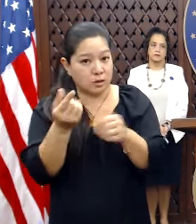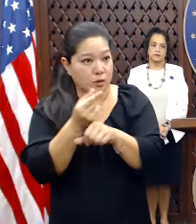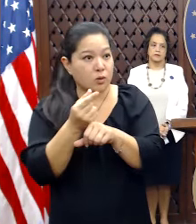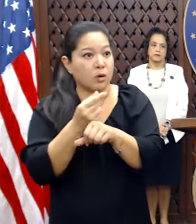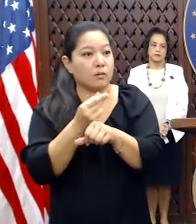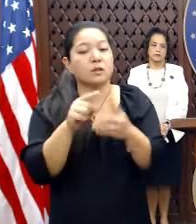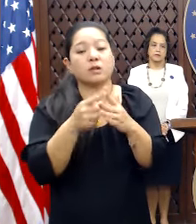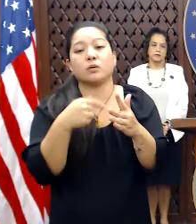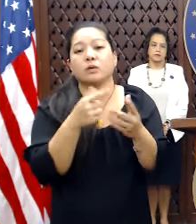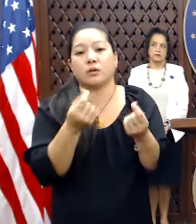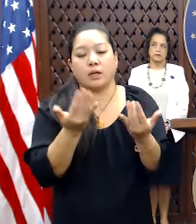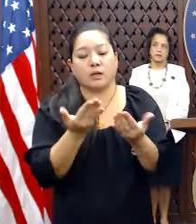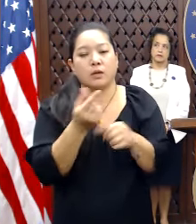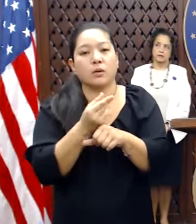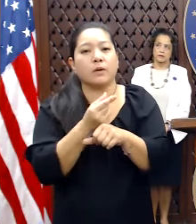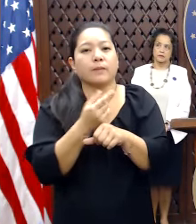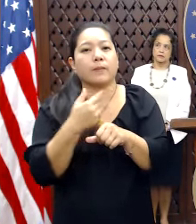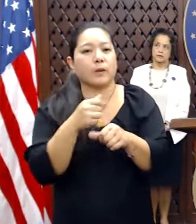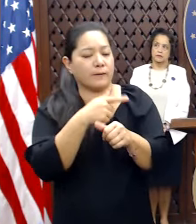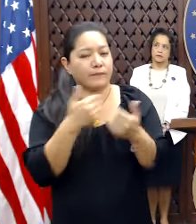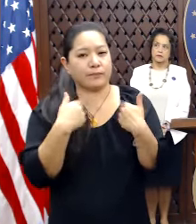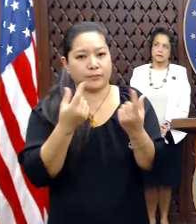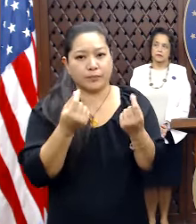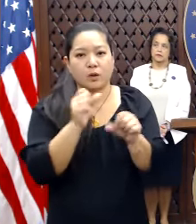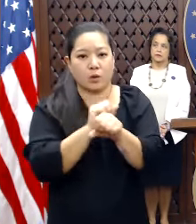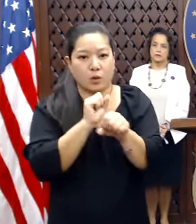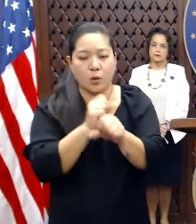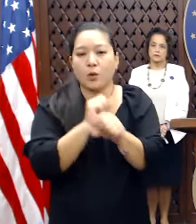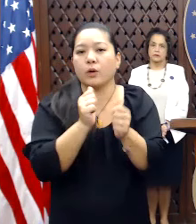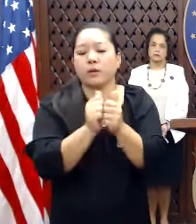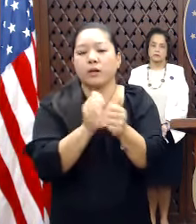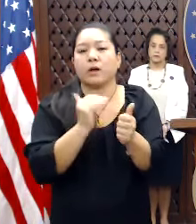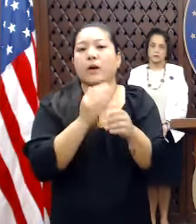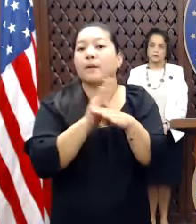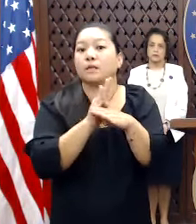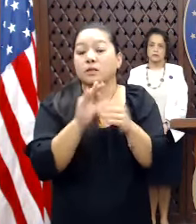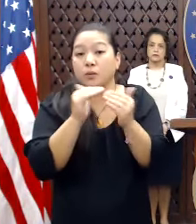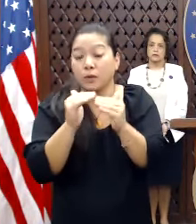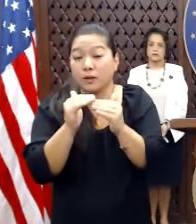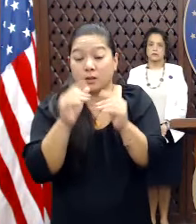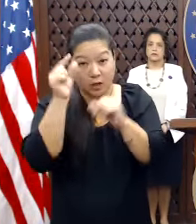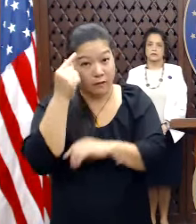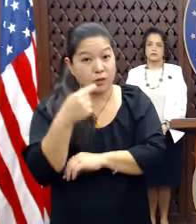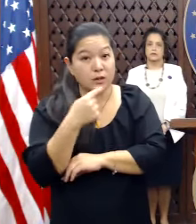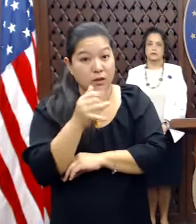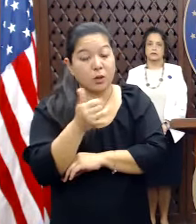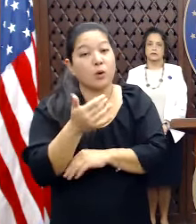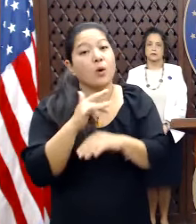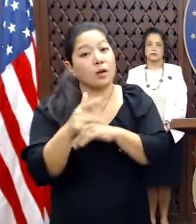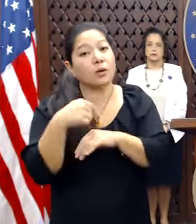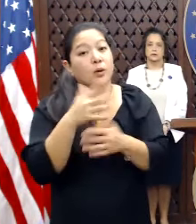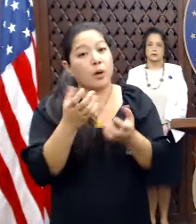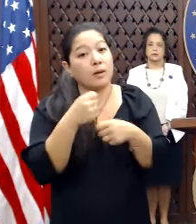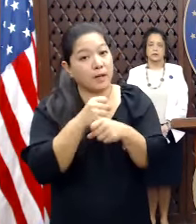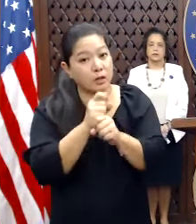initiatives. And so what I'm tasked to do is basically work with our business community, as the governor had mentioned. And we want to ensure